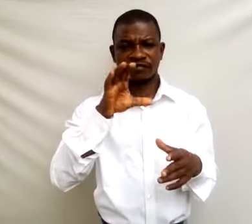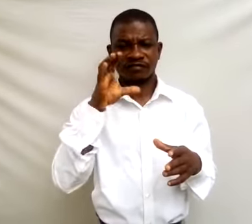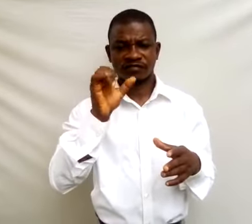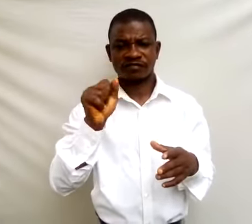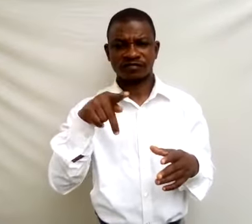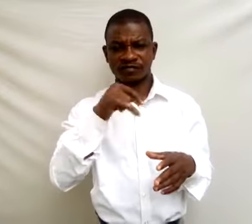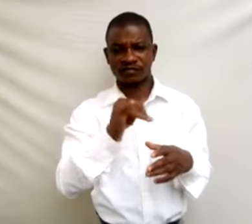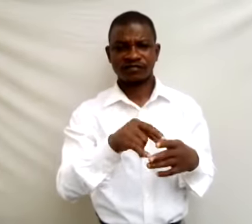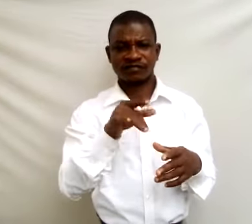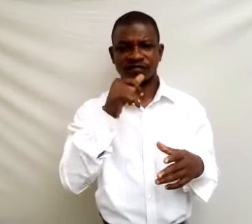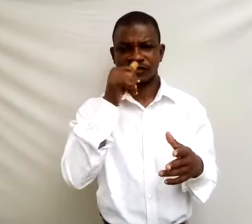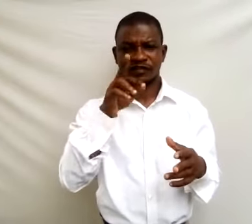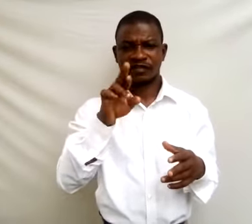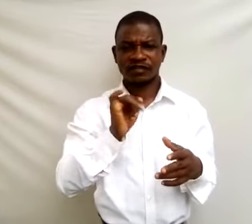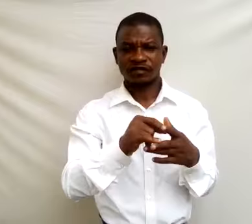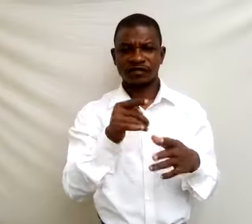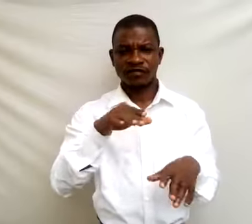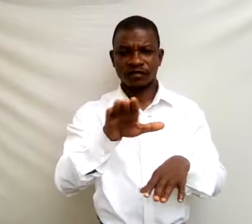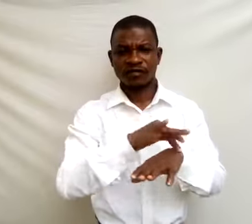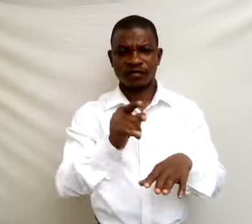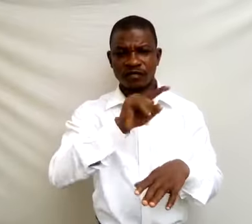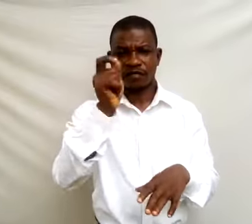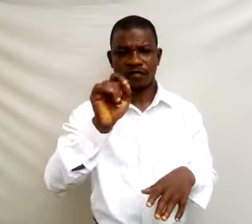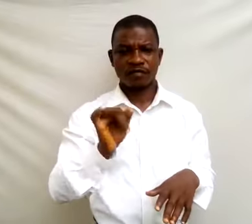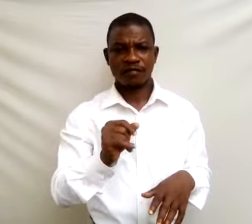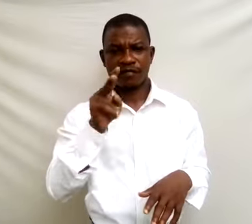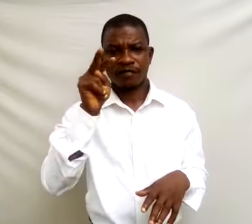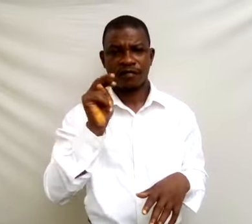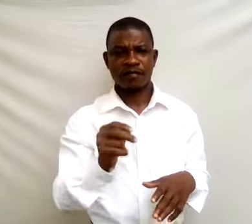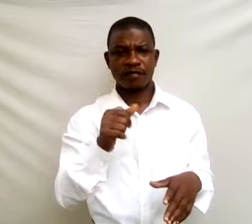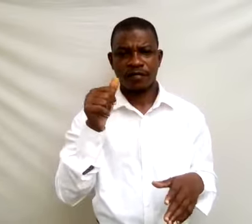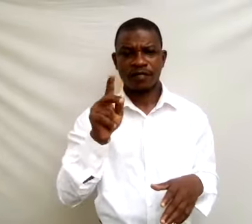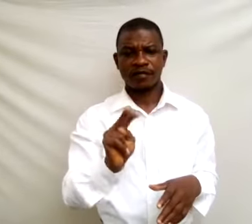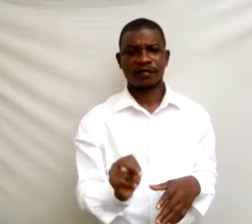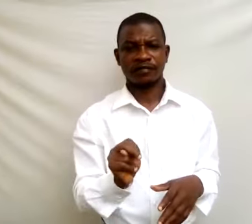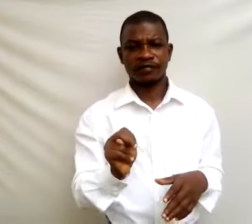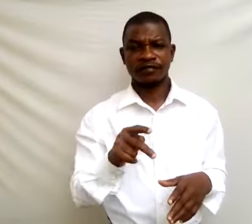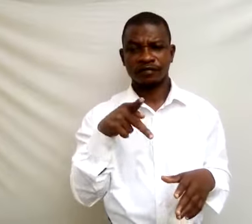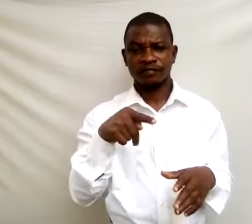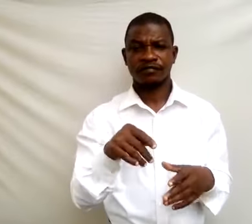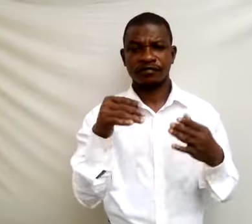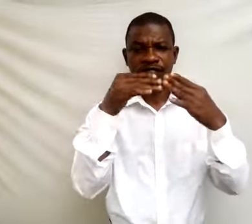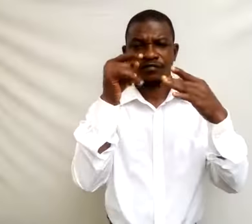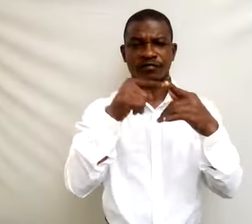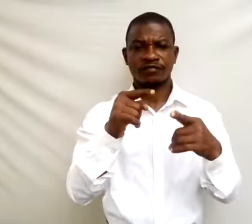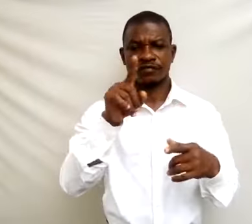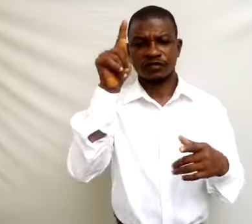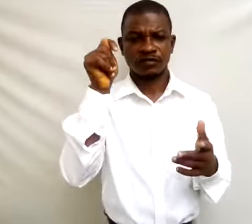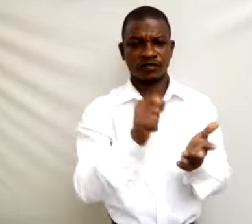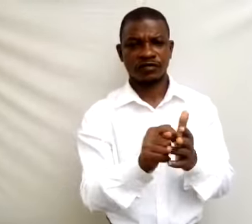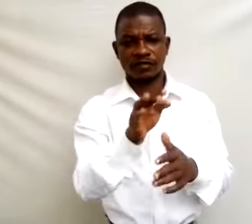over 100 raised to power of small letter n. P is equal to 1,050